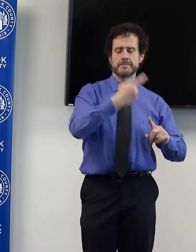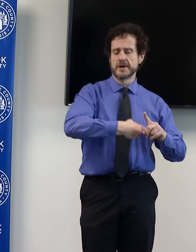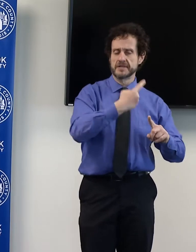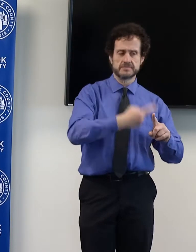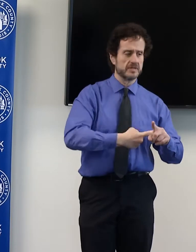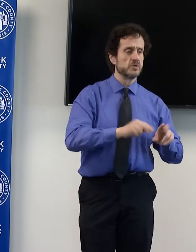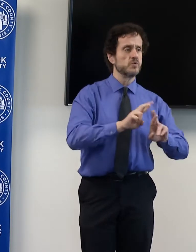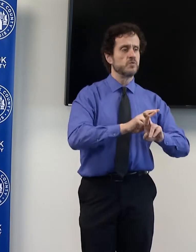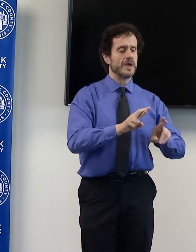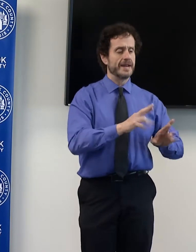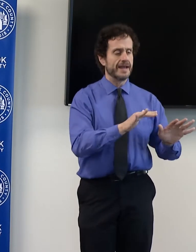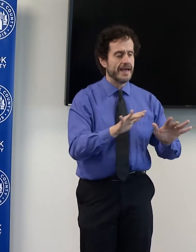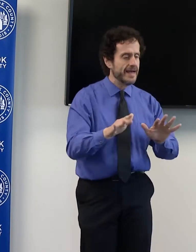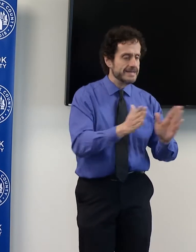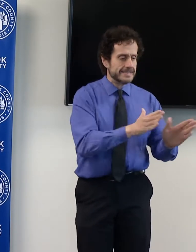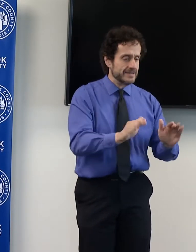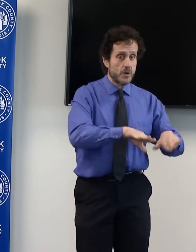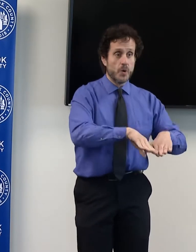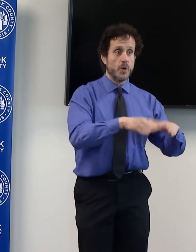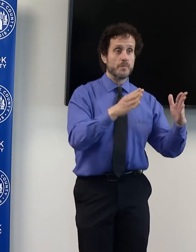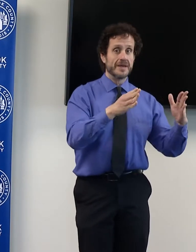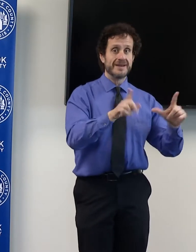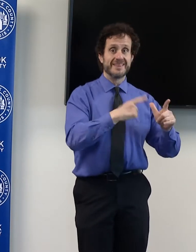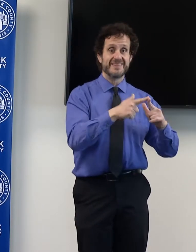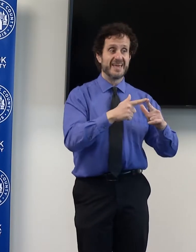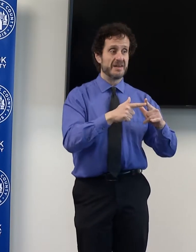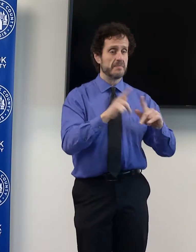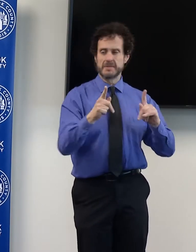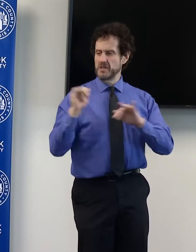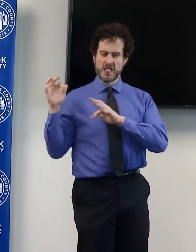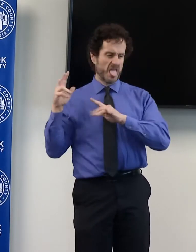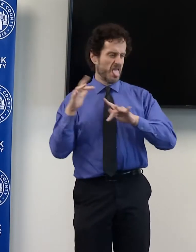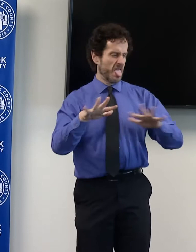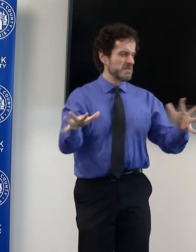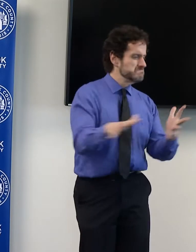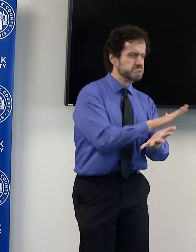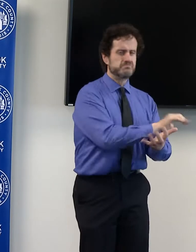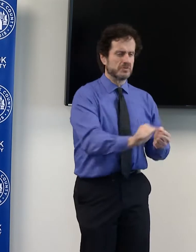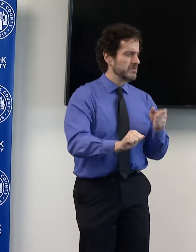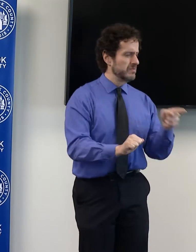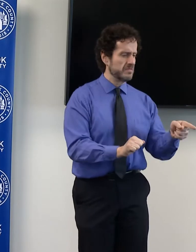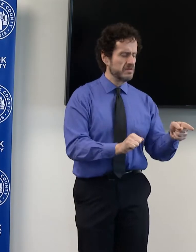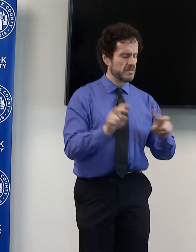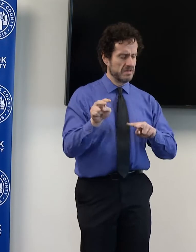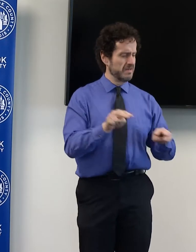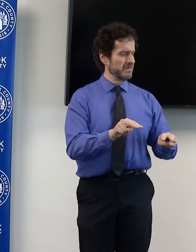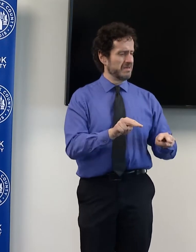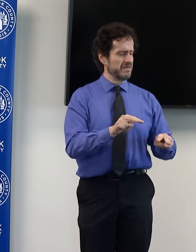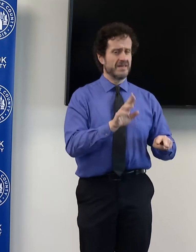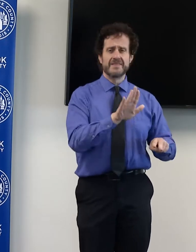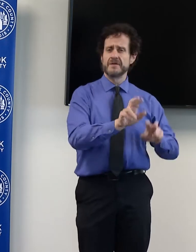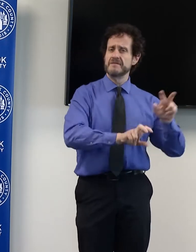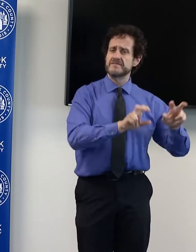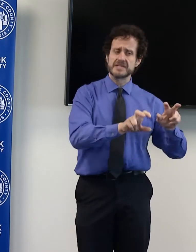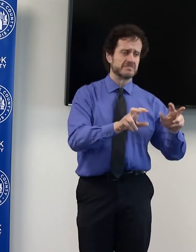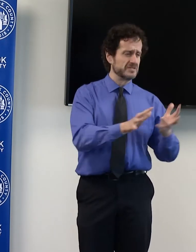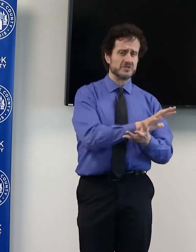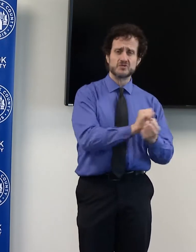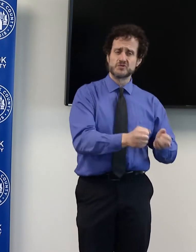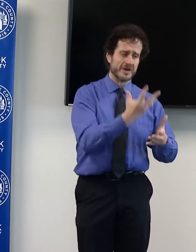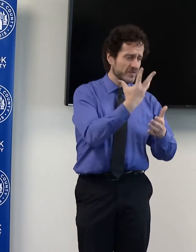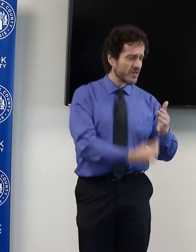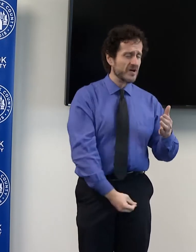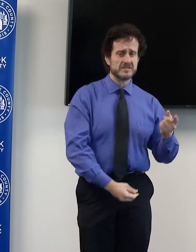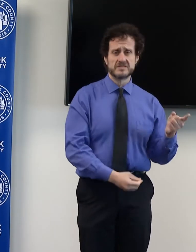seen their entire investment destroyed, just destroyed. I was myself and the rest of my office was fielding calls all day yesterday